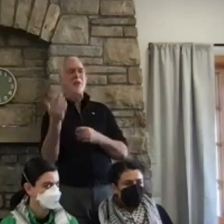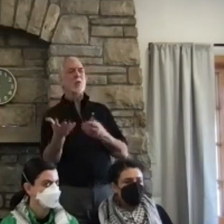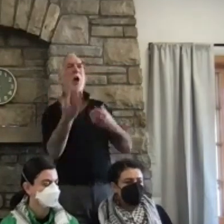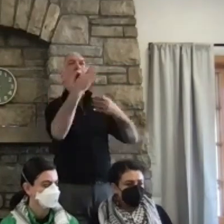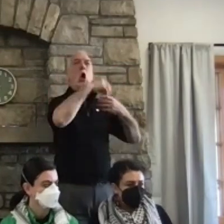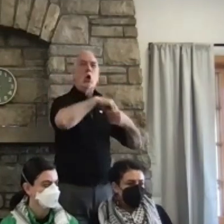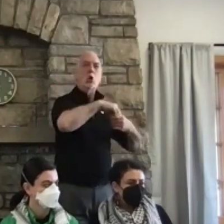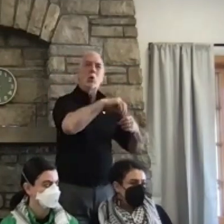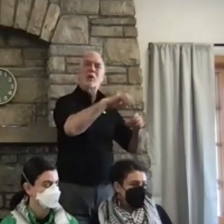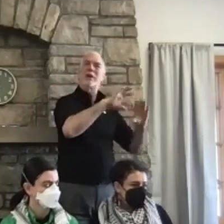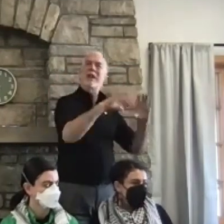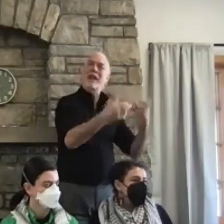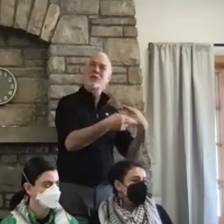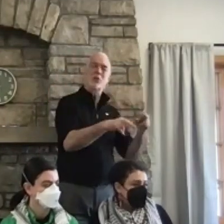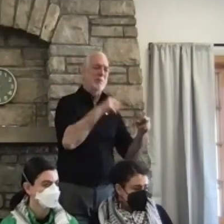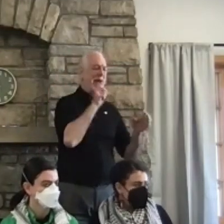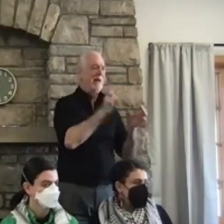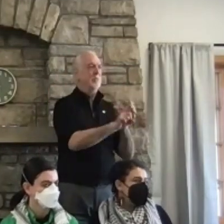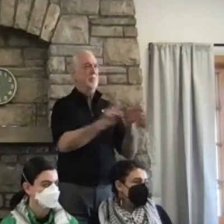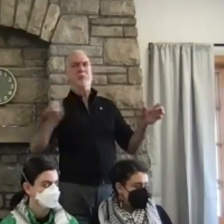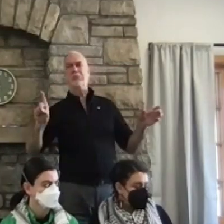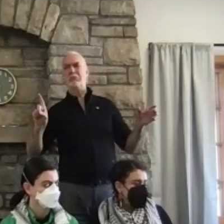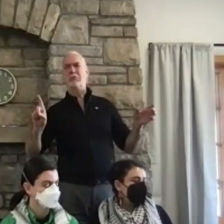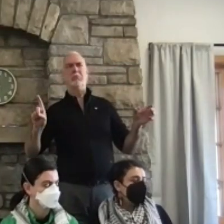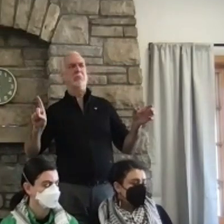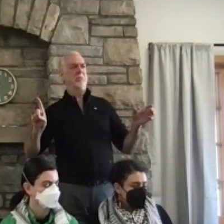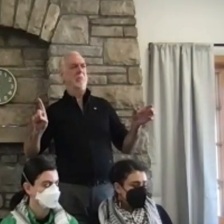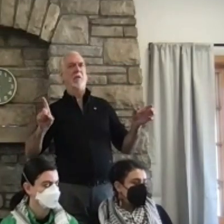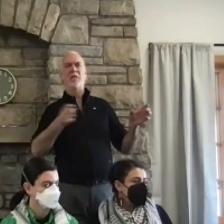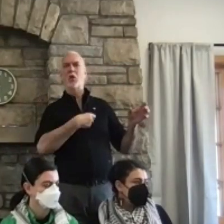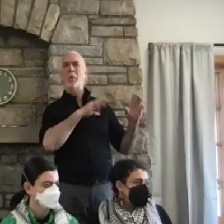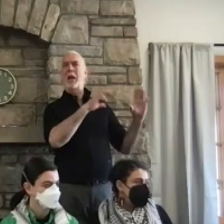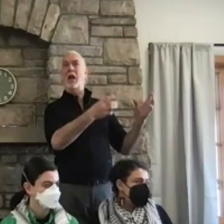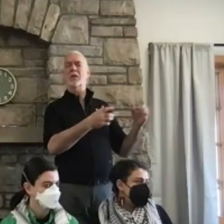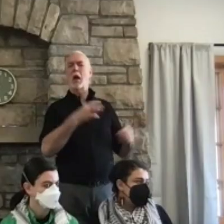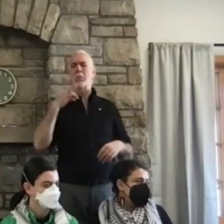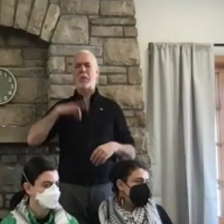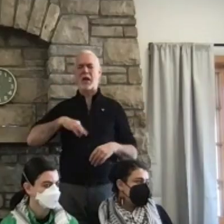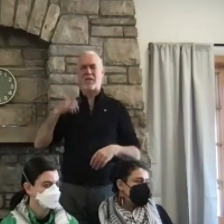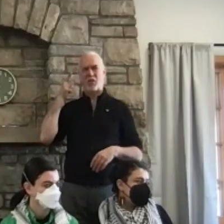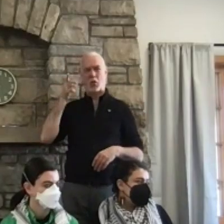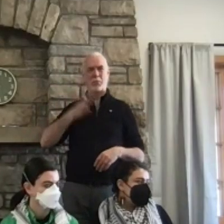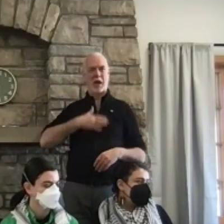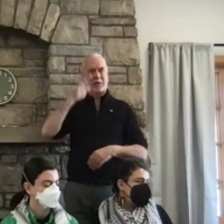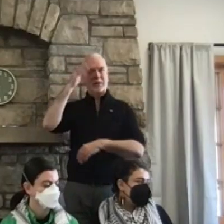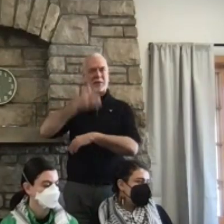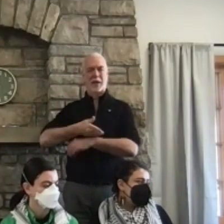the classroom instead of separated. I think that that was super beneficial for him for learning and growing as an individual.